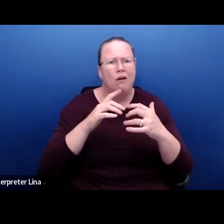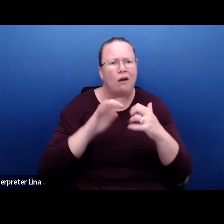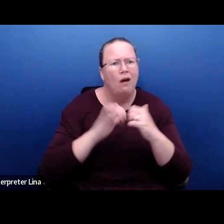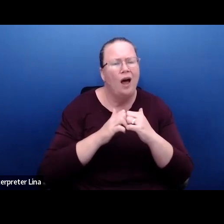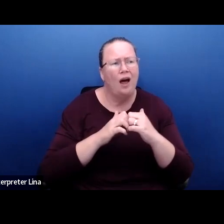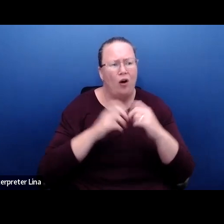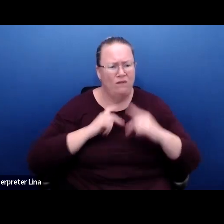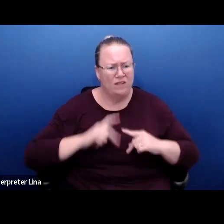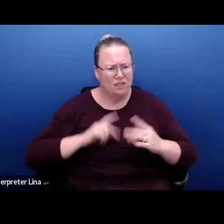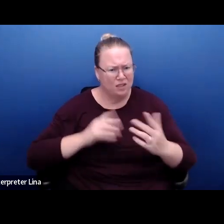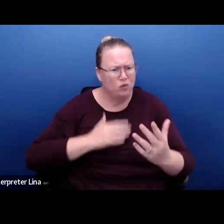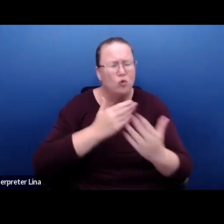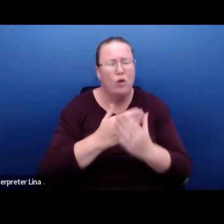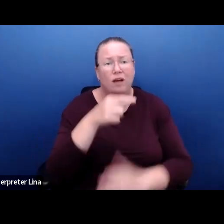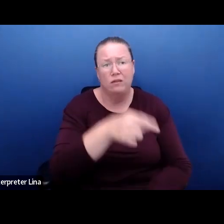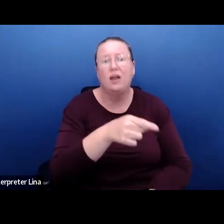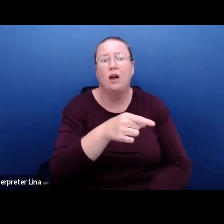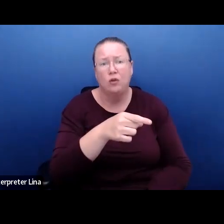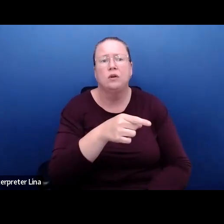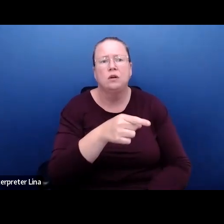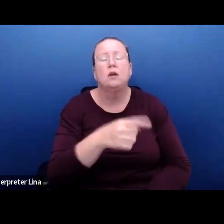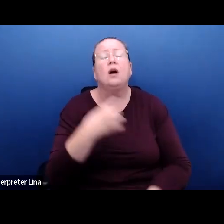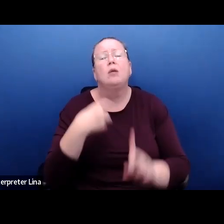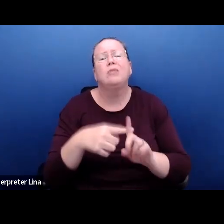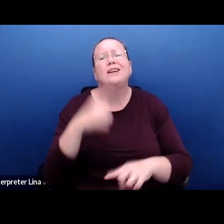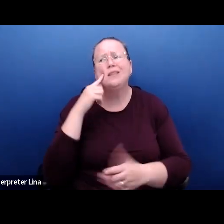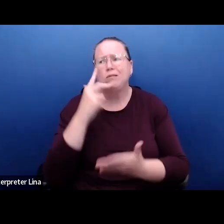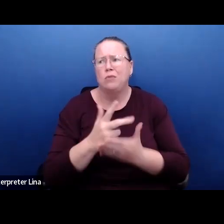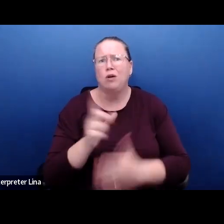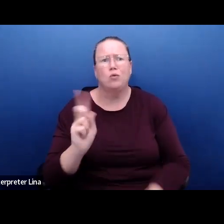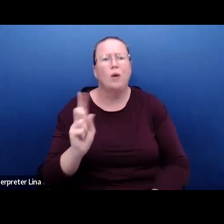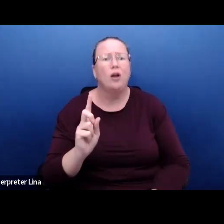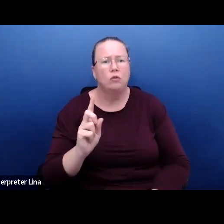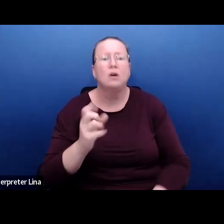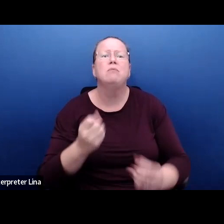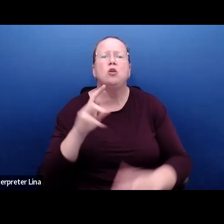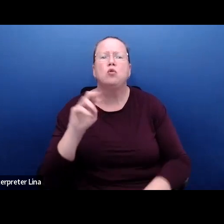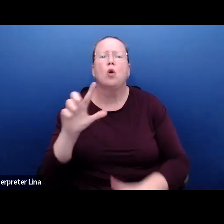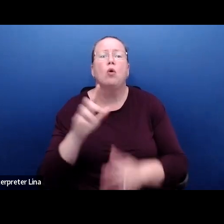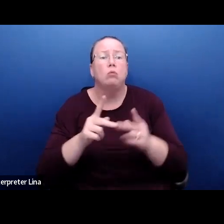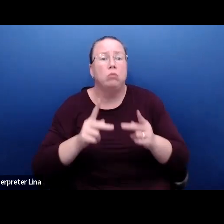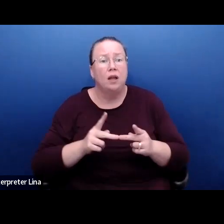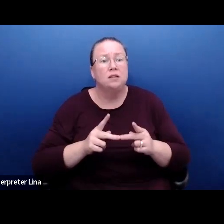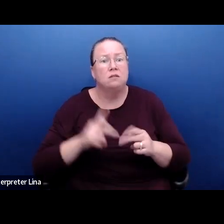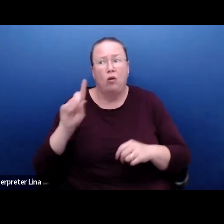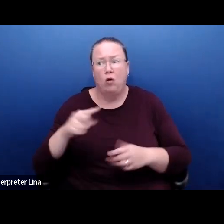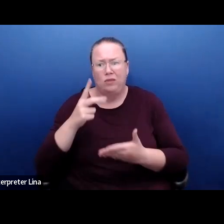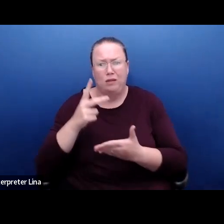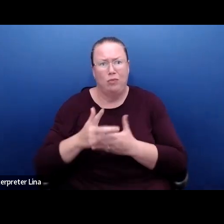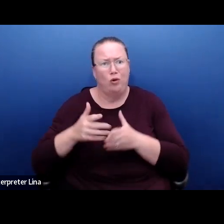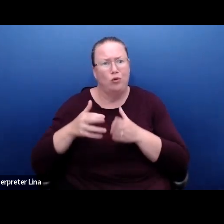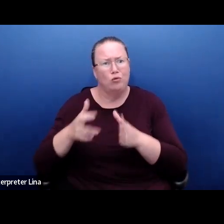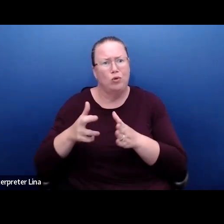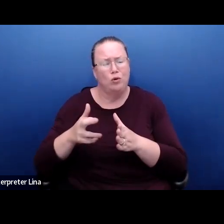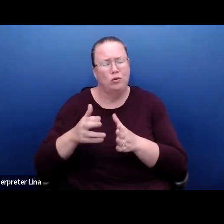physically get to your place. Also thinking about where to park. In many rural places, you can only park on the side of the road